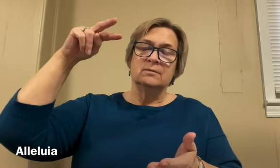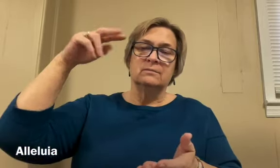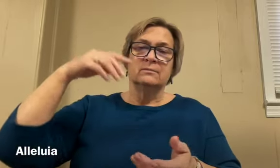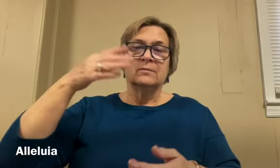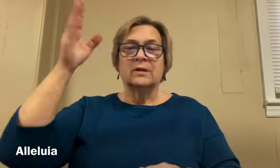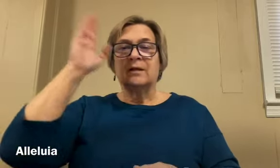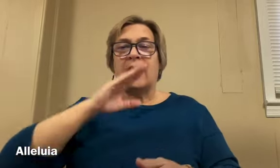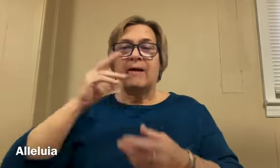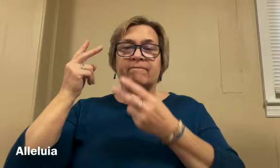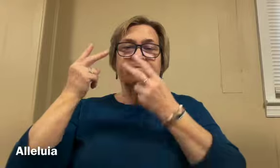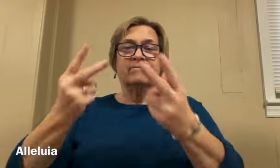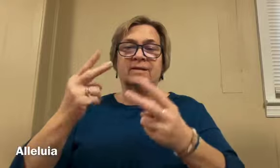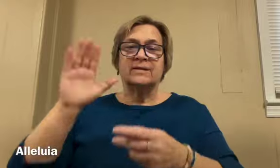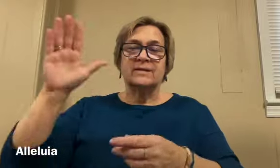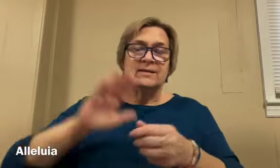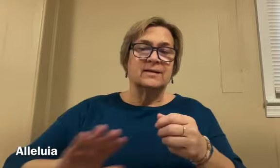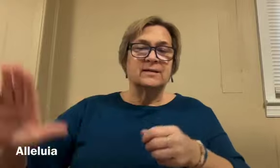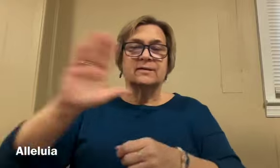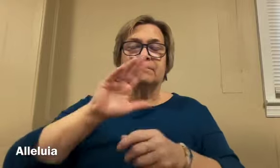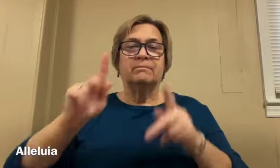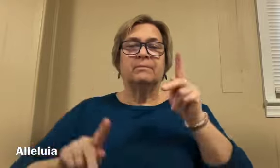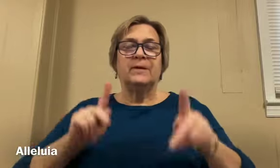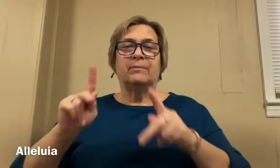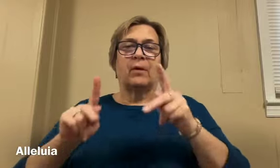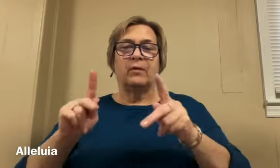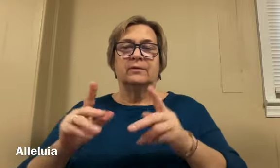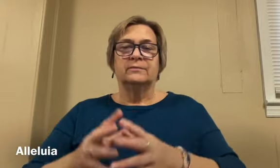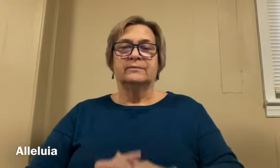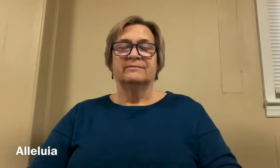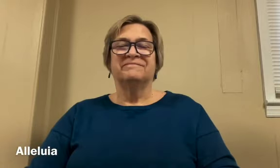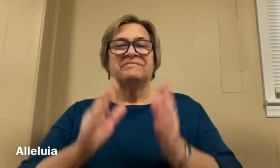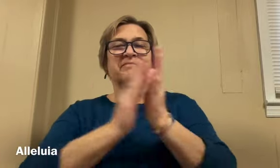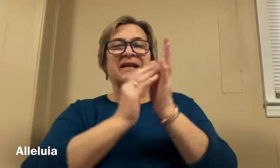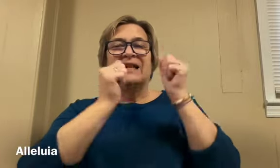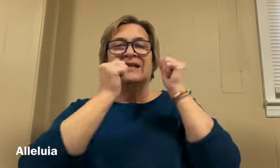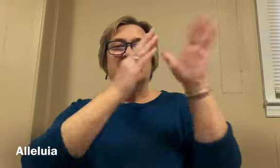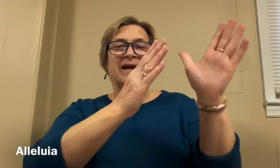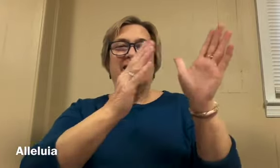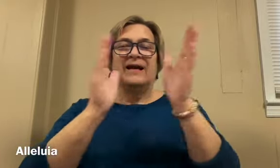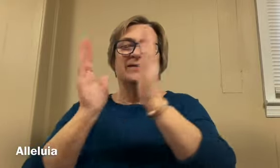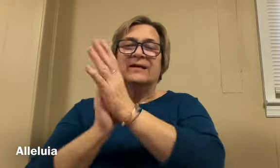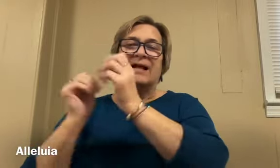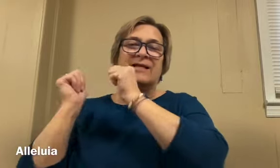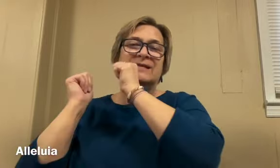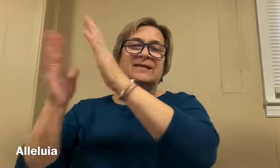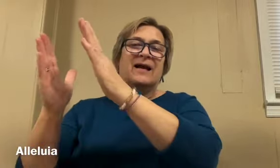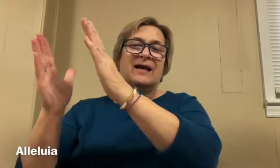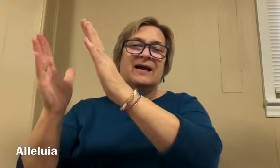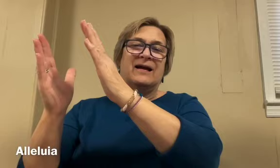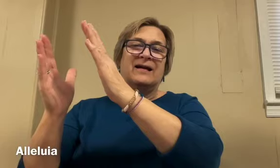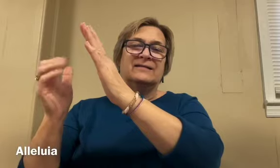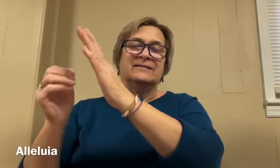midst. God has visited his people. Alleluia,